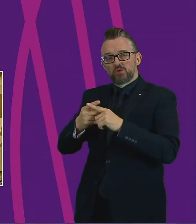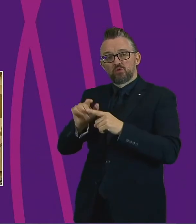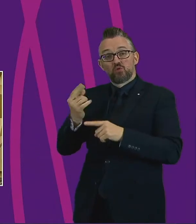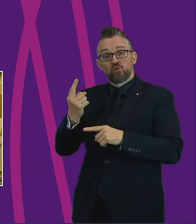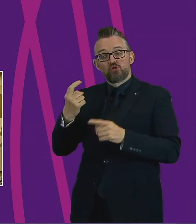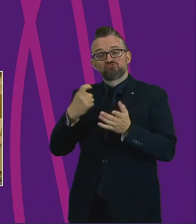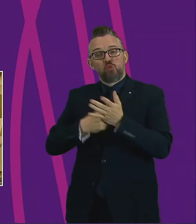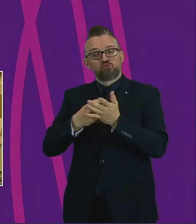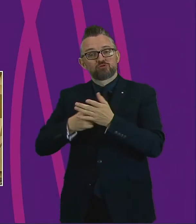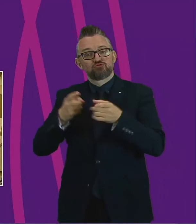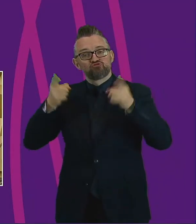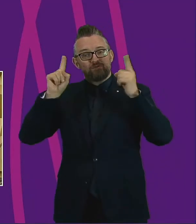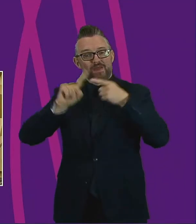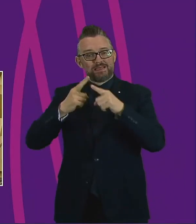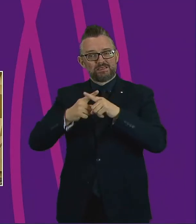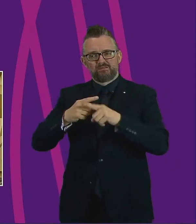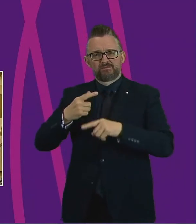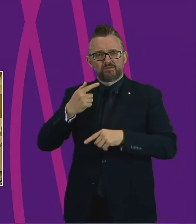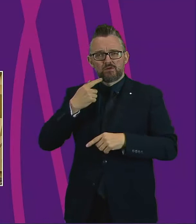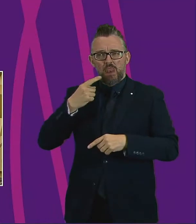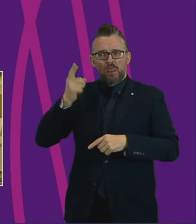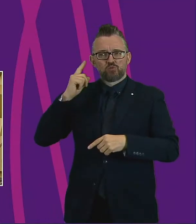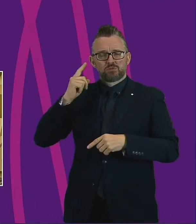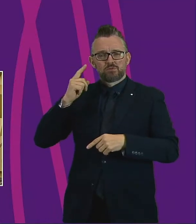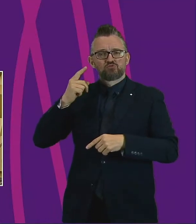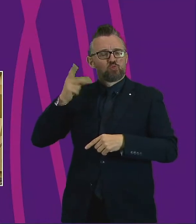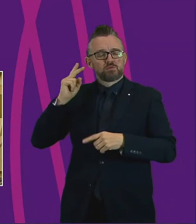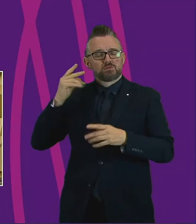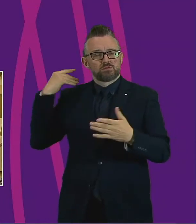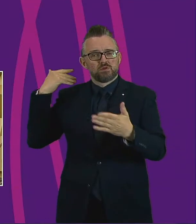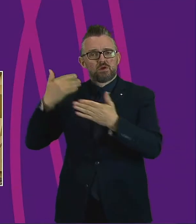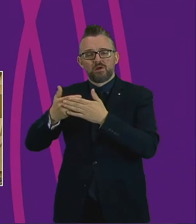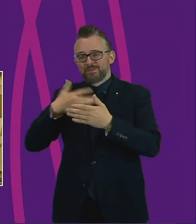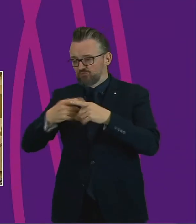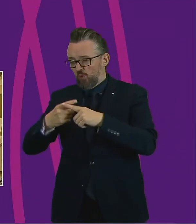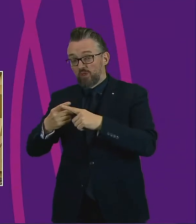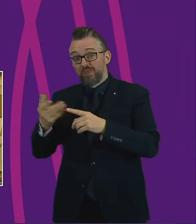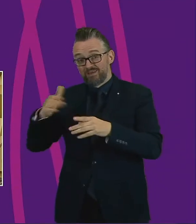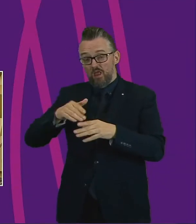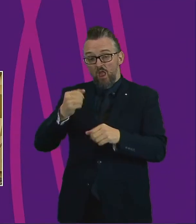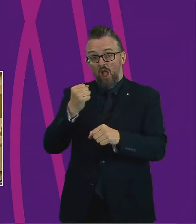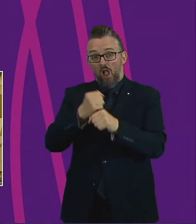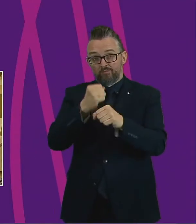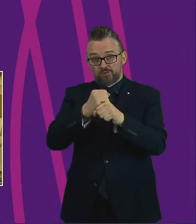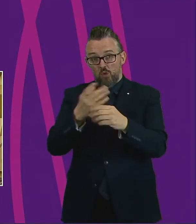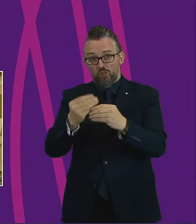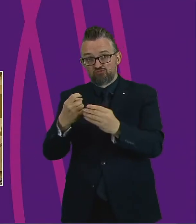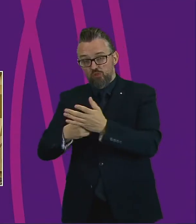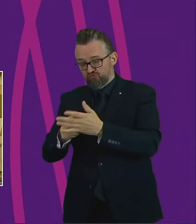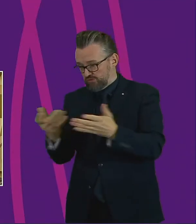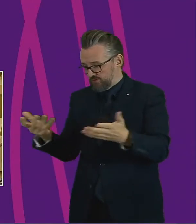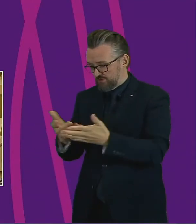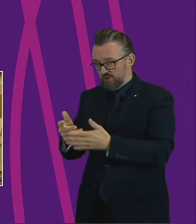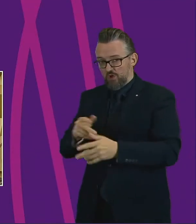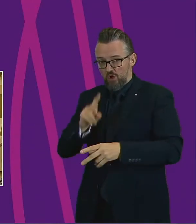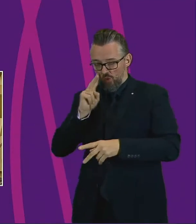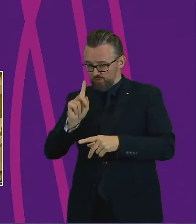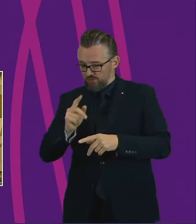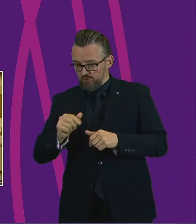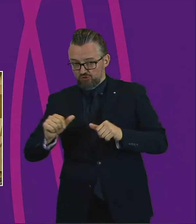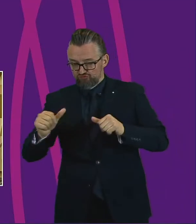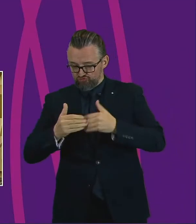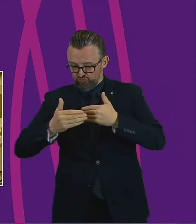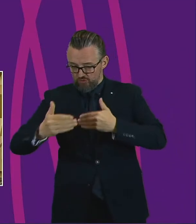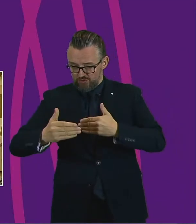of Rolls-Royce a week or so ago, and there is also work ongoing between the Government and Rolls-Royce to look both in the short and medium